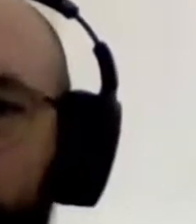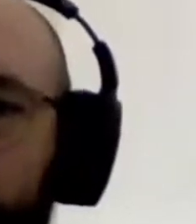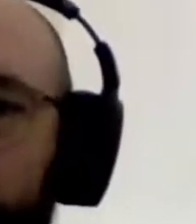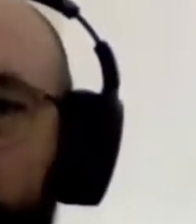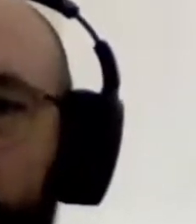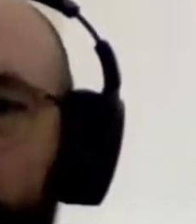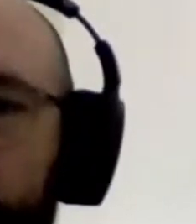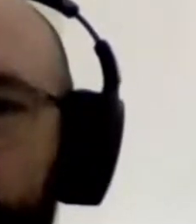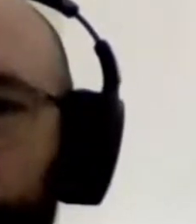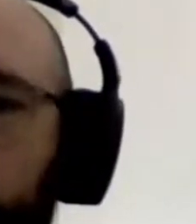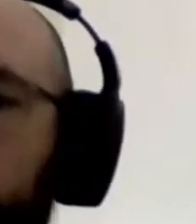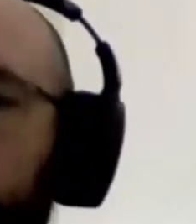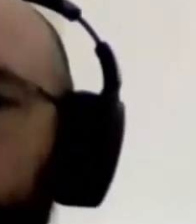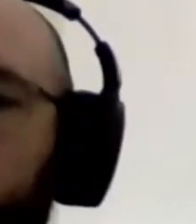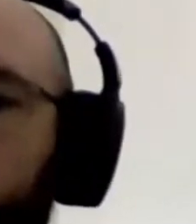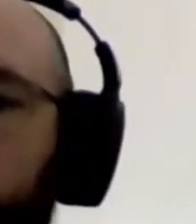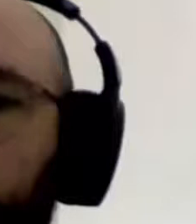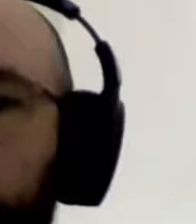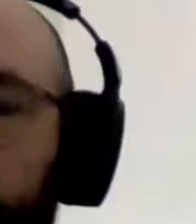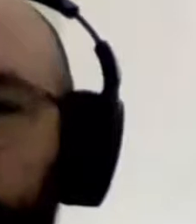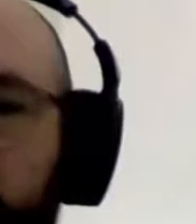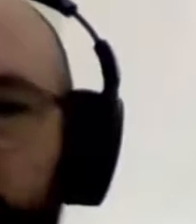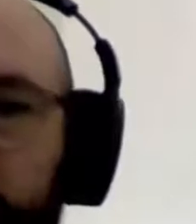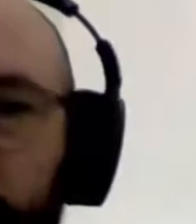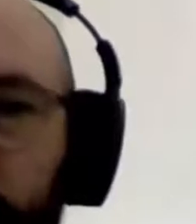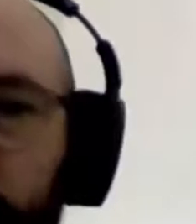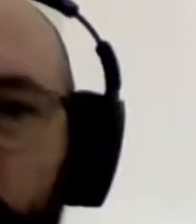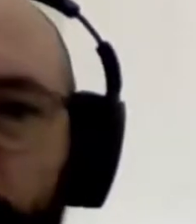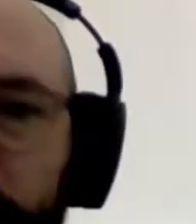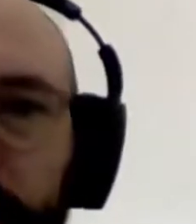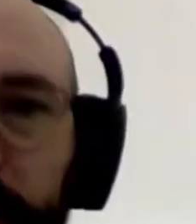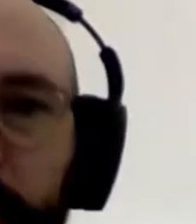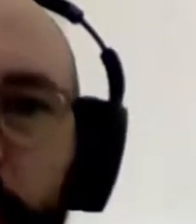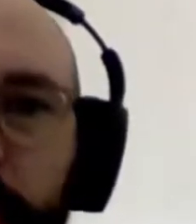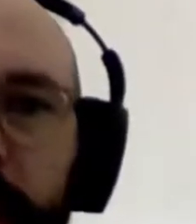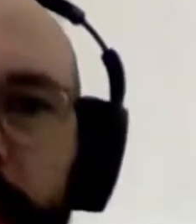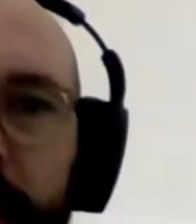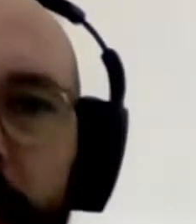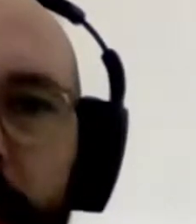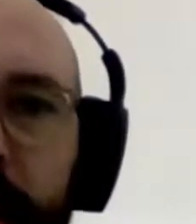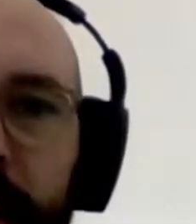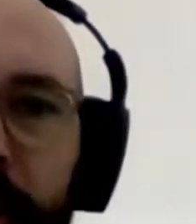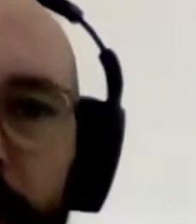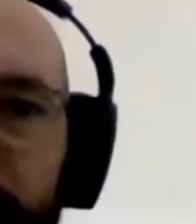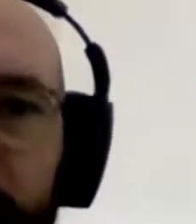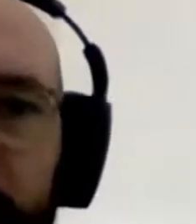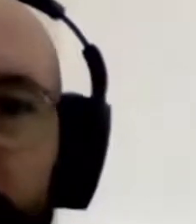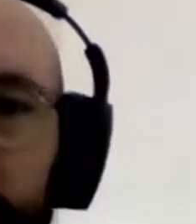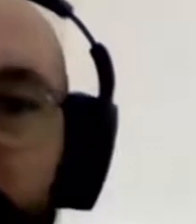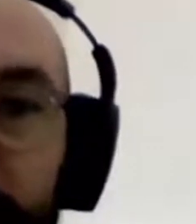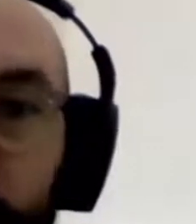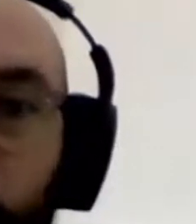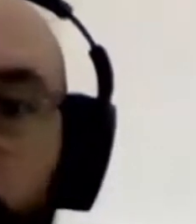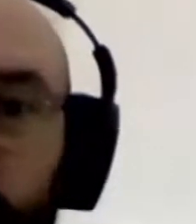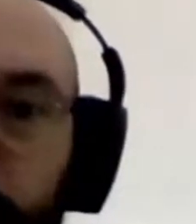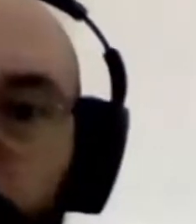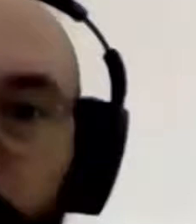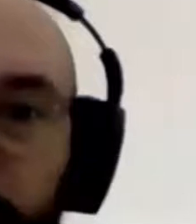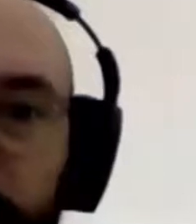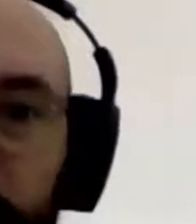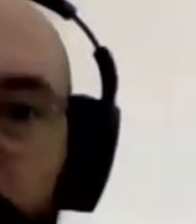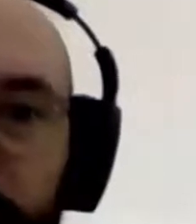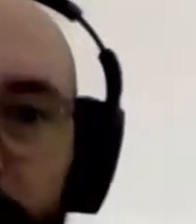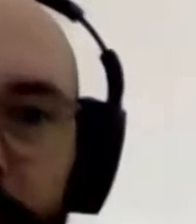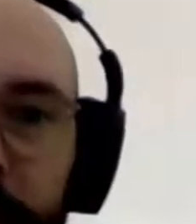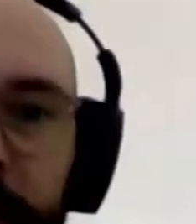to expand on which context you do own additional properties? And in the interest of fairness, the same question for you as